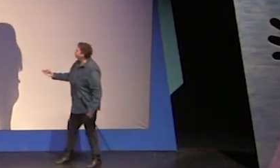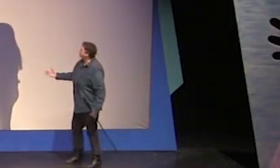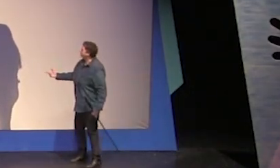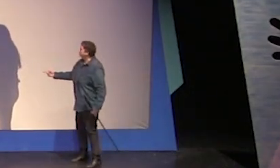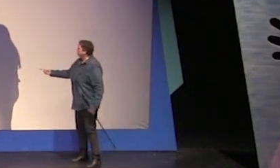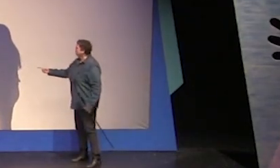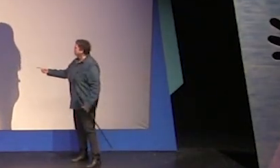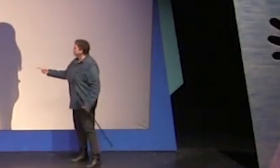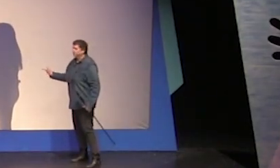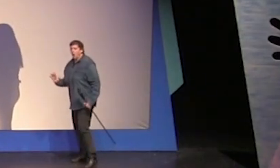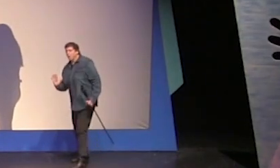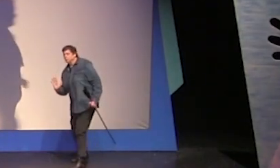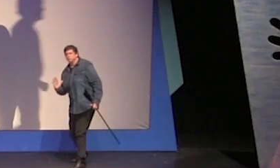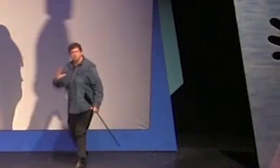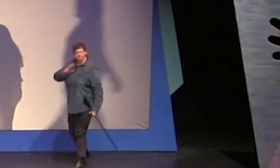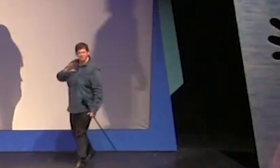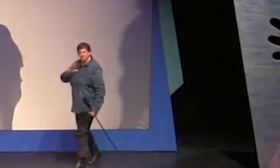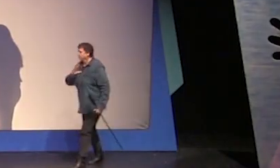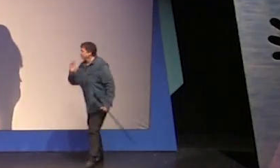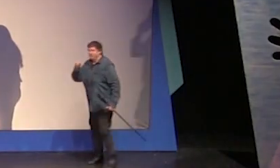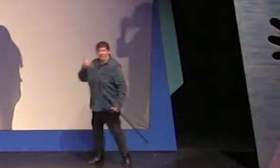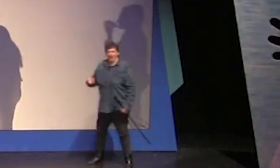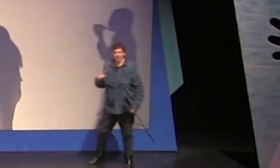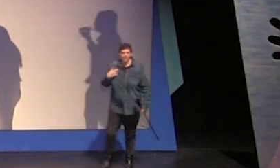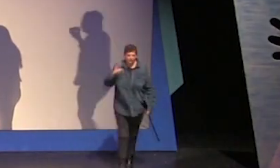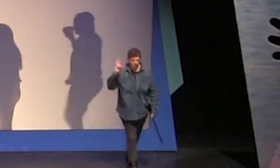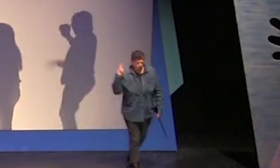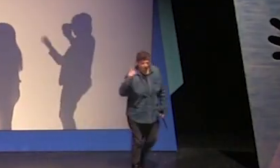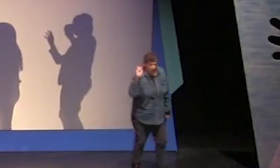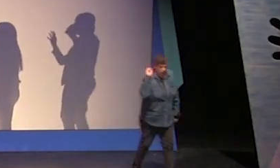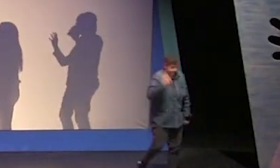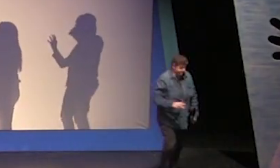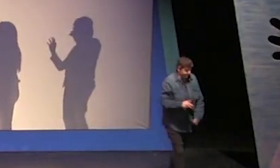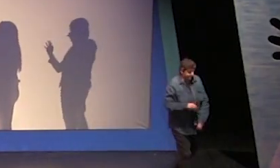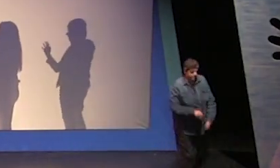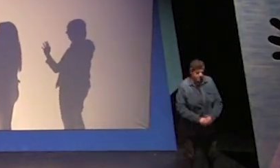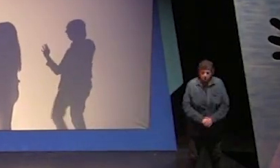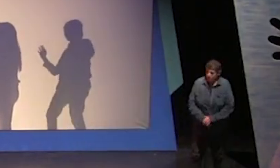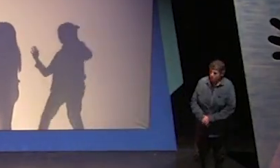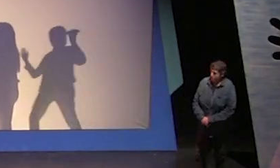it's gonna be great. Oh, it's like, oh, excuse me. Yeah, I mean, Oh, would it's you like fine. to go Okay, there? now this one I can't even bear to